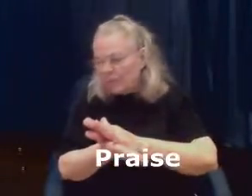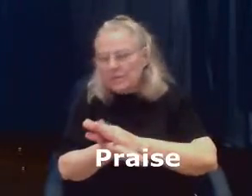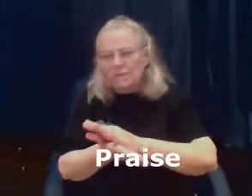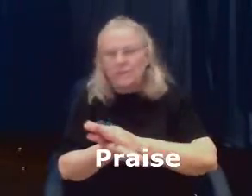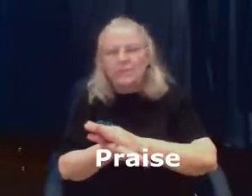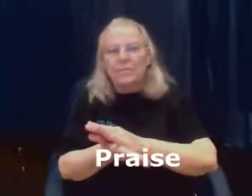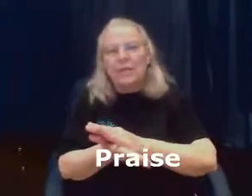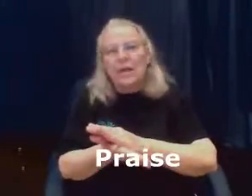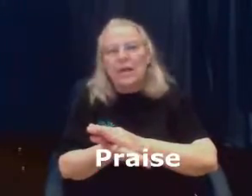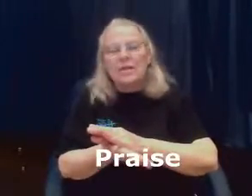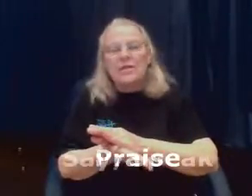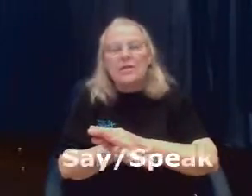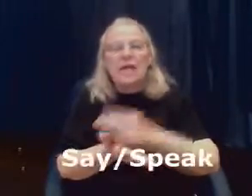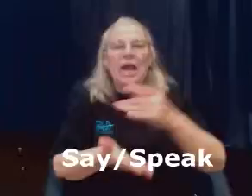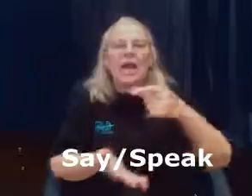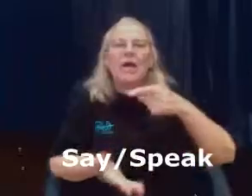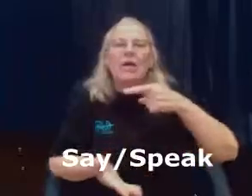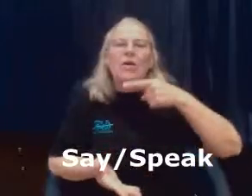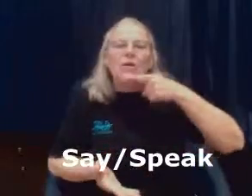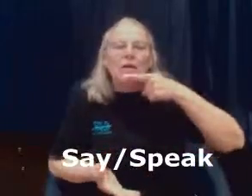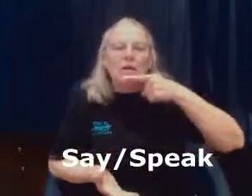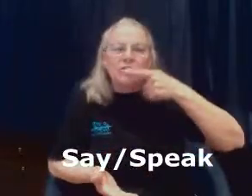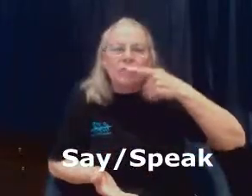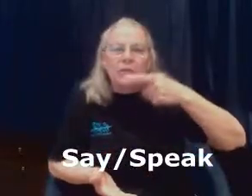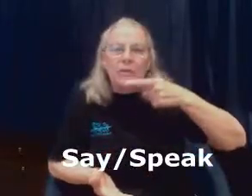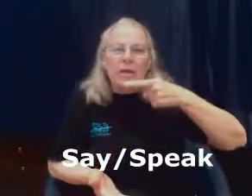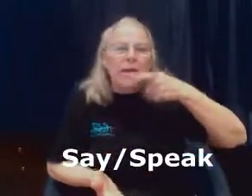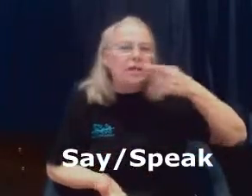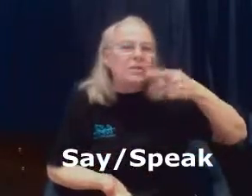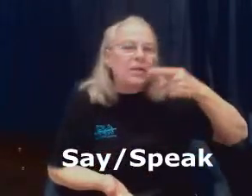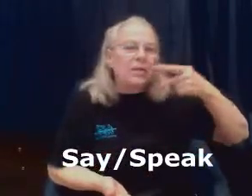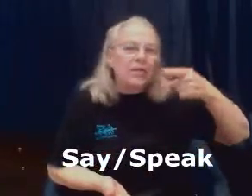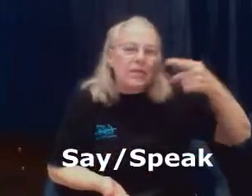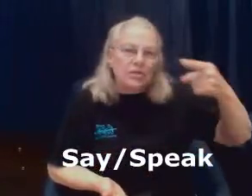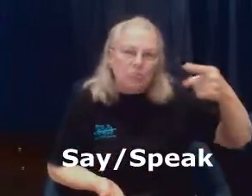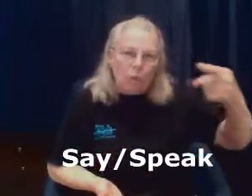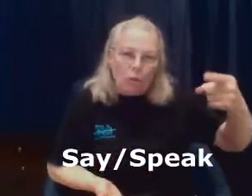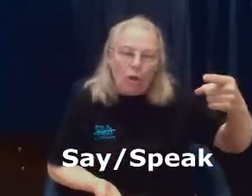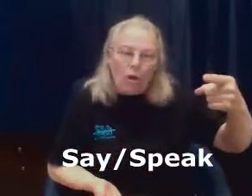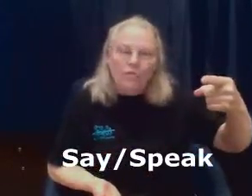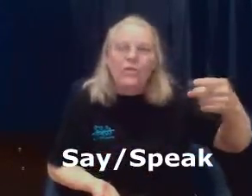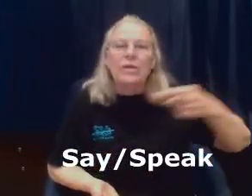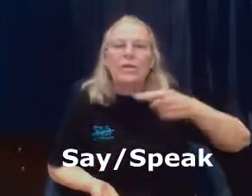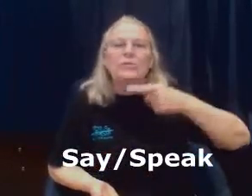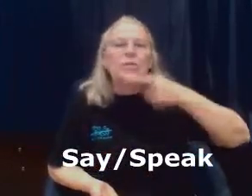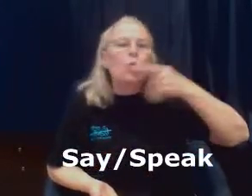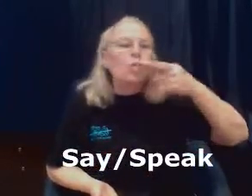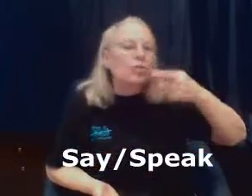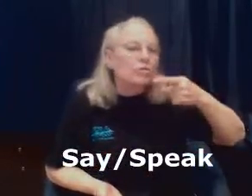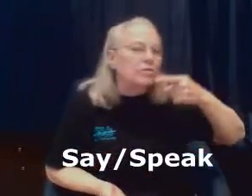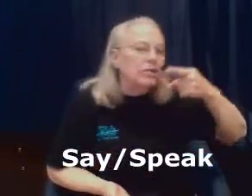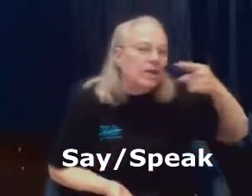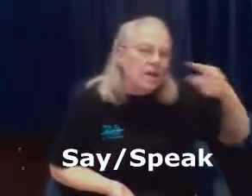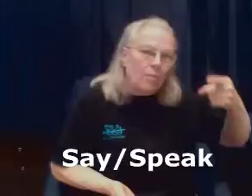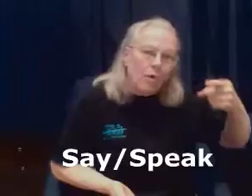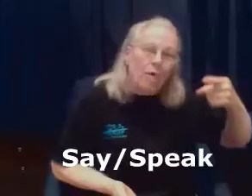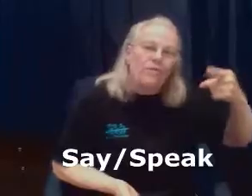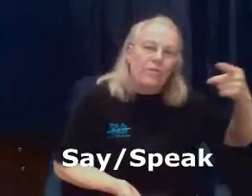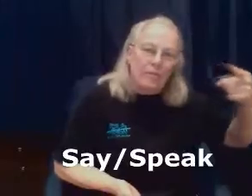Praise. Say, it's going to be something that is rolled off your lips, the words that come off your